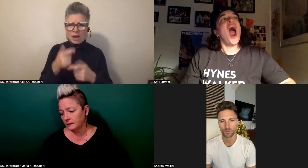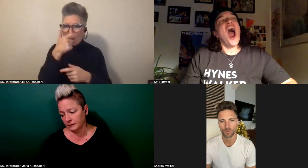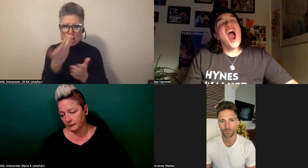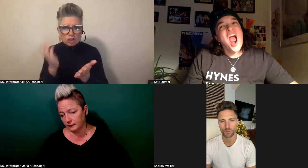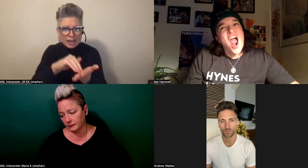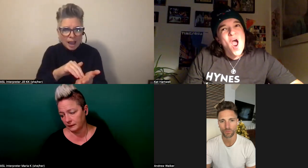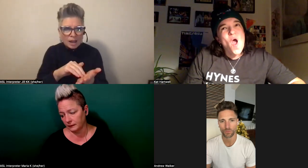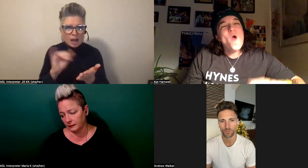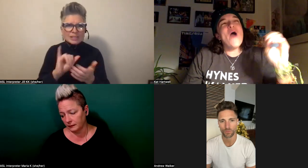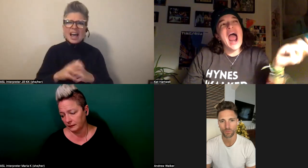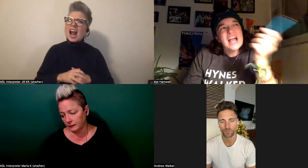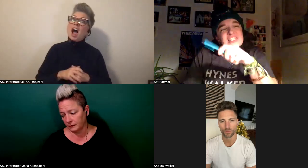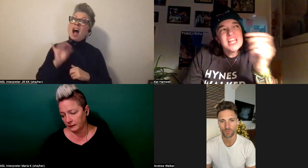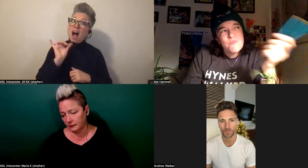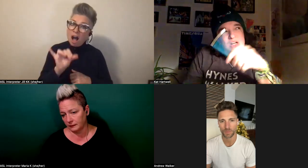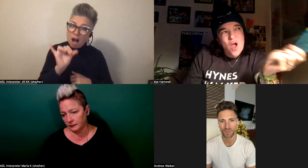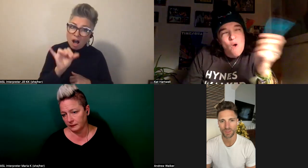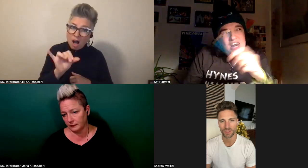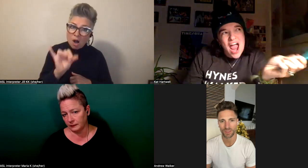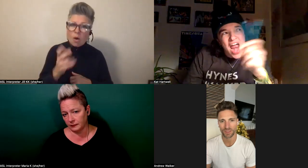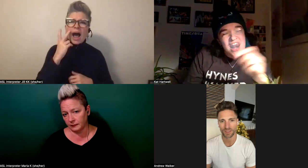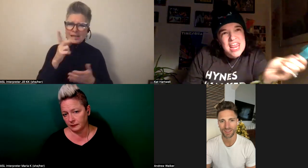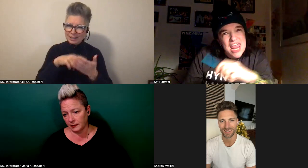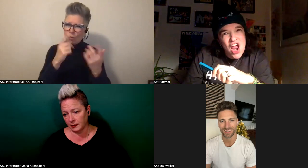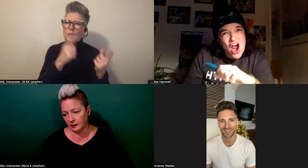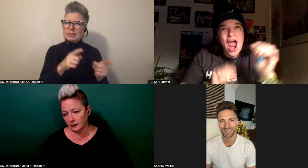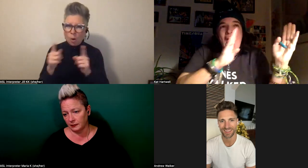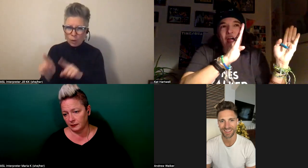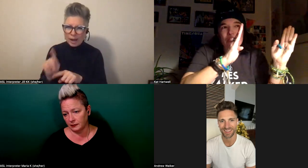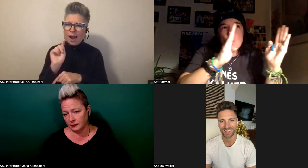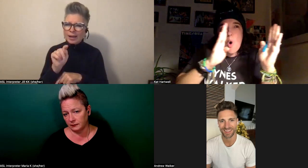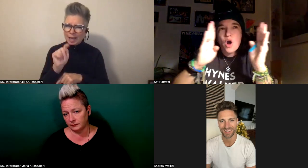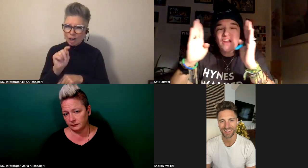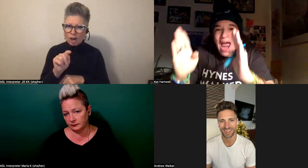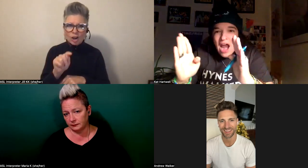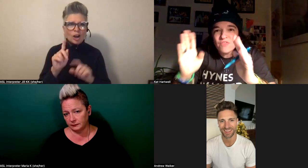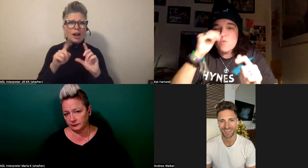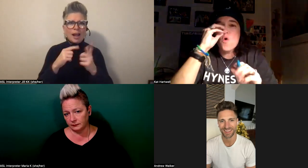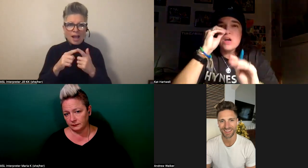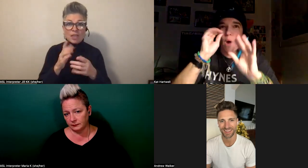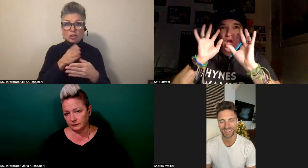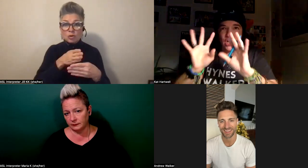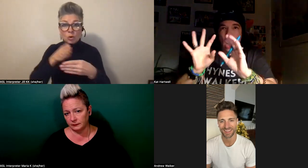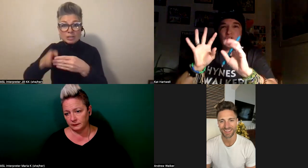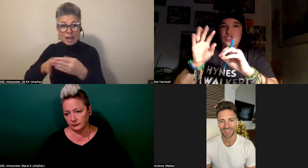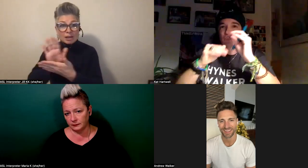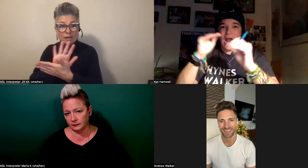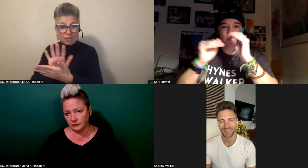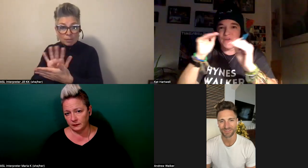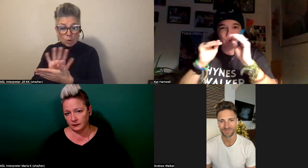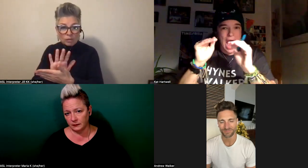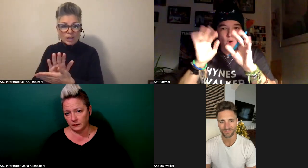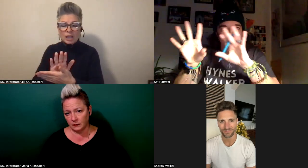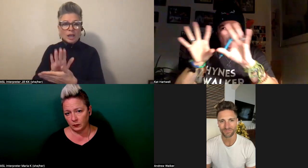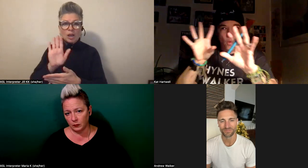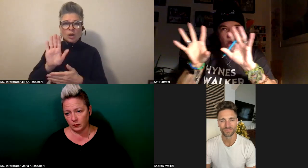like, oh, I see what's going on here. And then towards the end of the movie, when her character trying